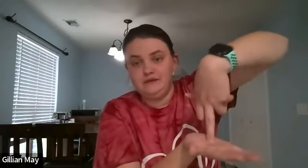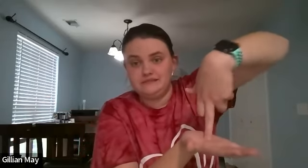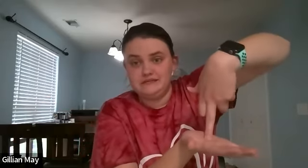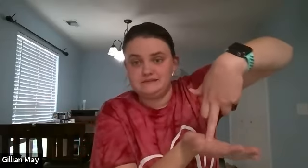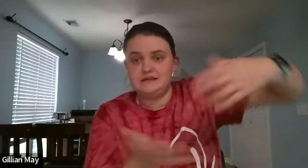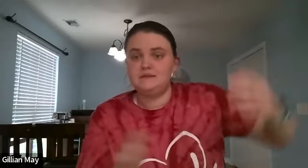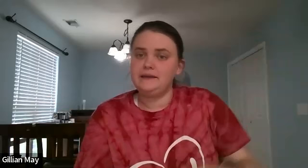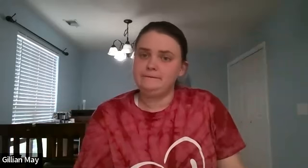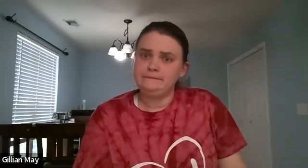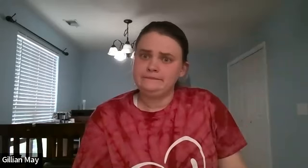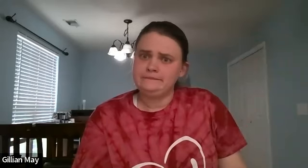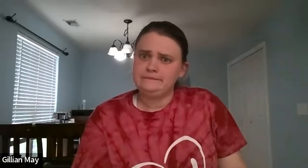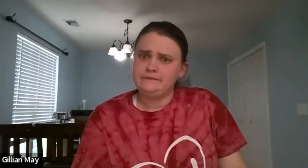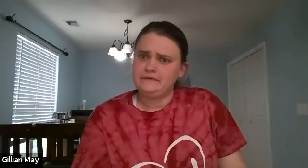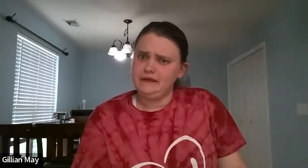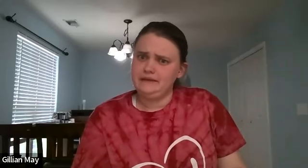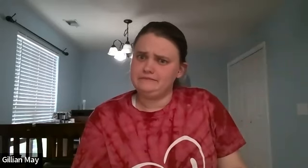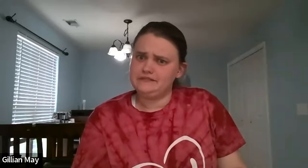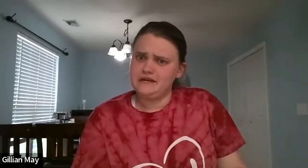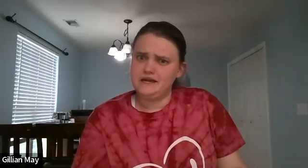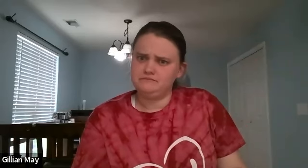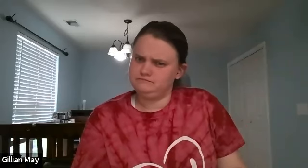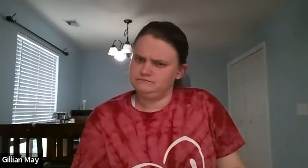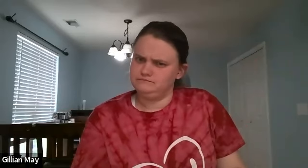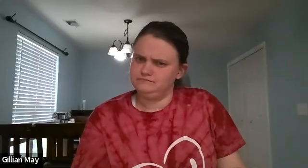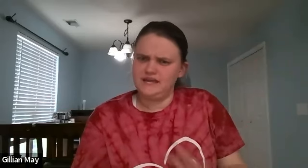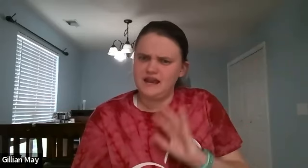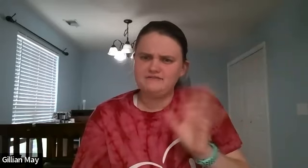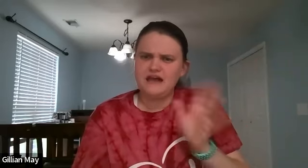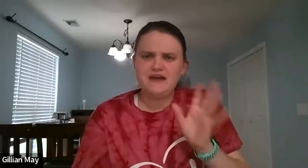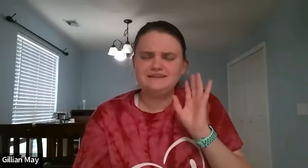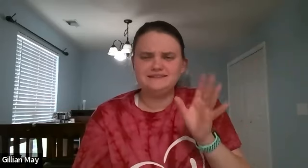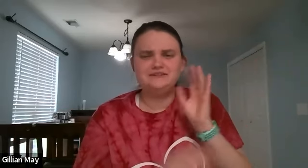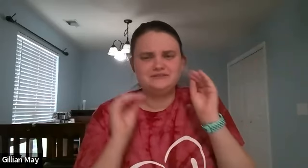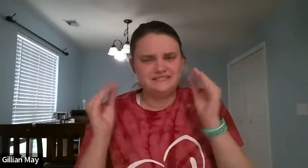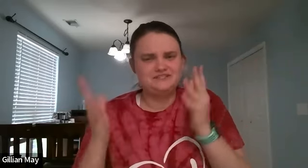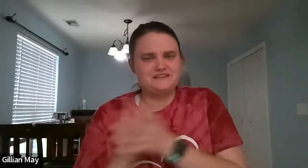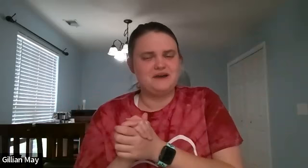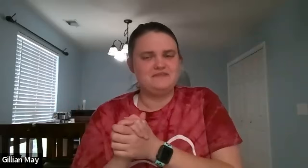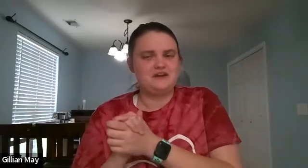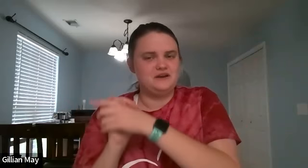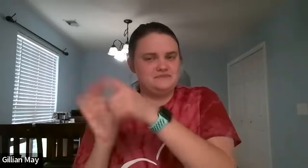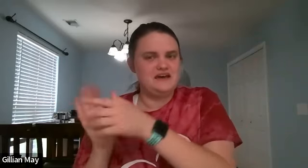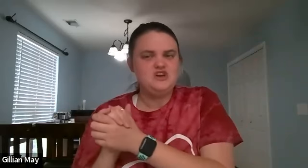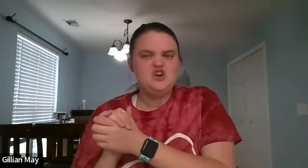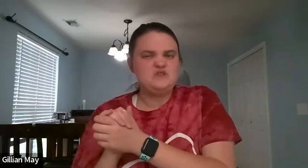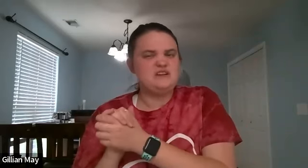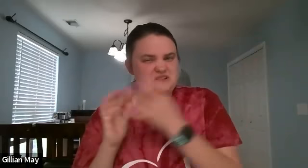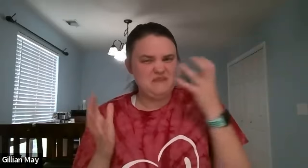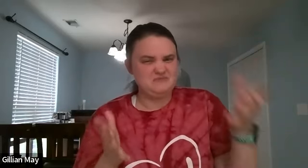is this. And I'm like, that does not, And I've had literal teachers of mine that are deaf who get really mad when they